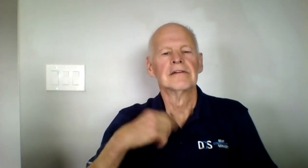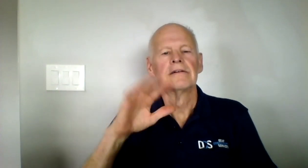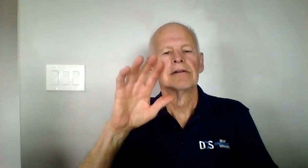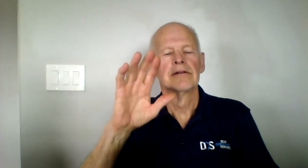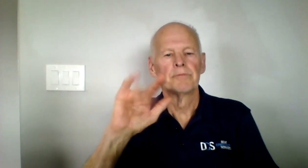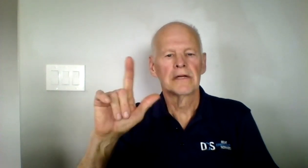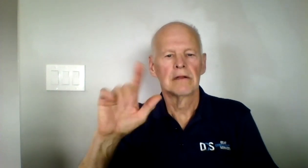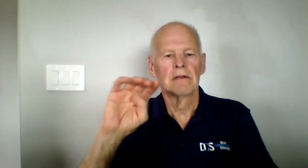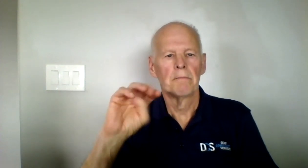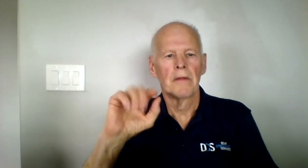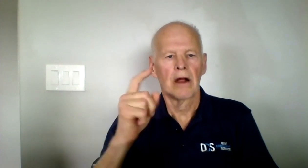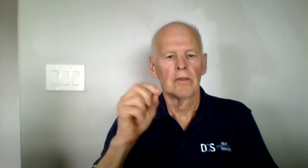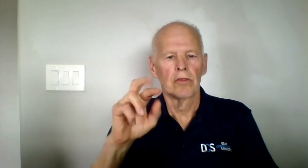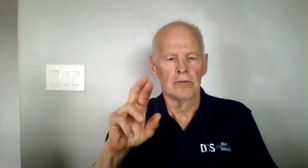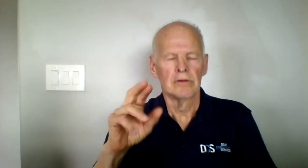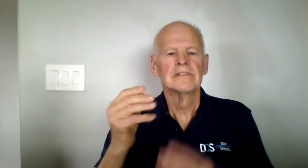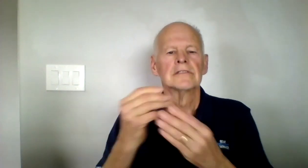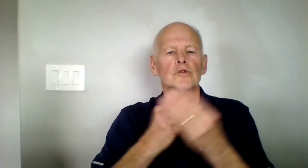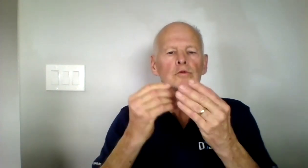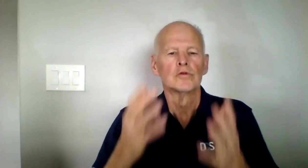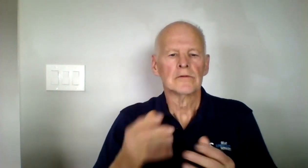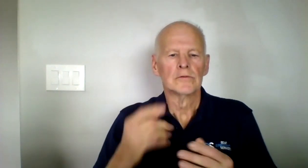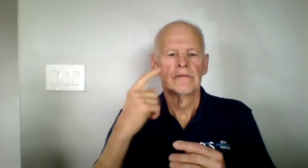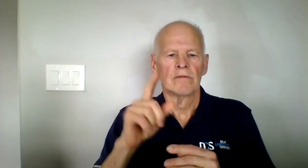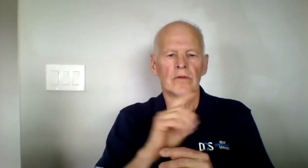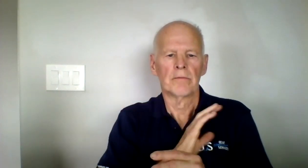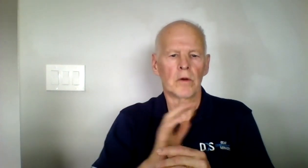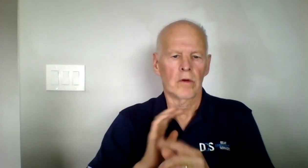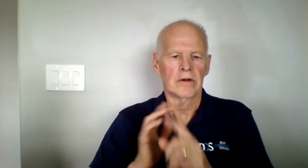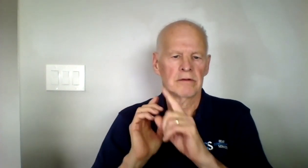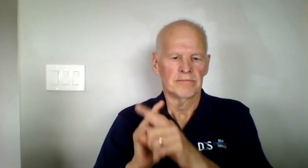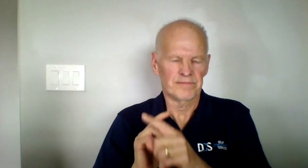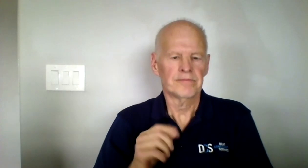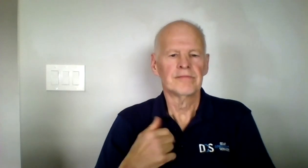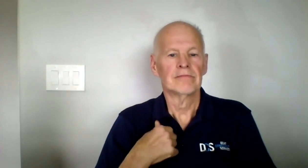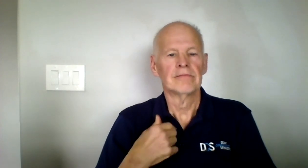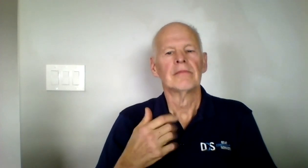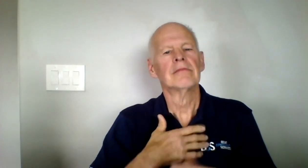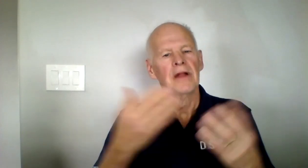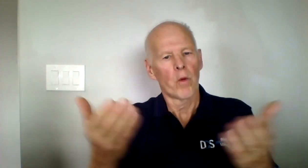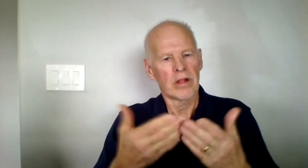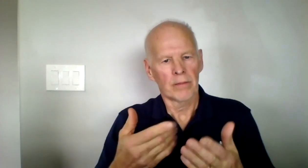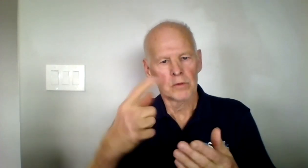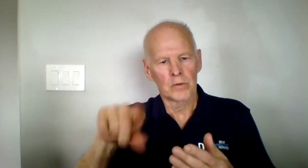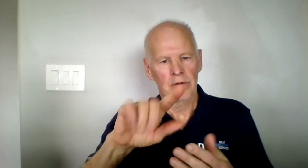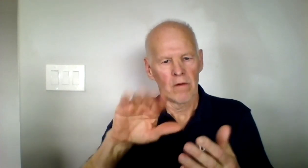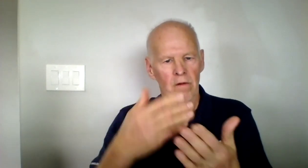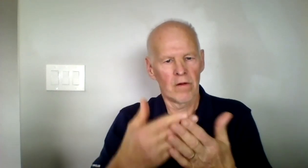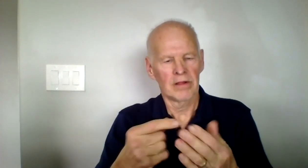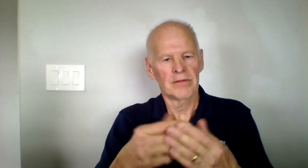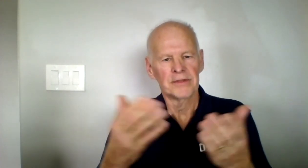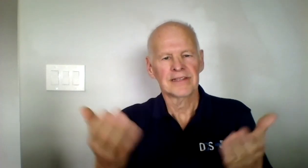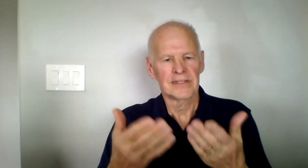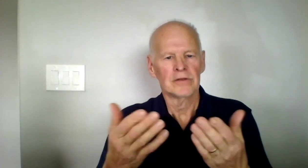Hello, my name is Bill Mather, and I'm the treasurer for the board of directors here at DCS. I want to welcome